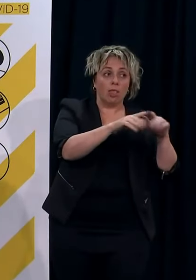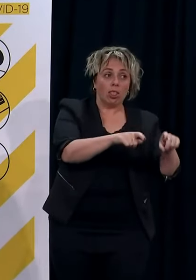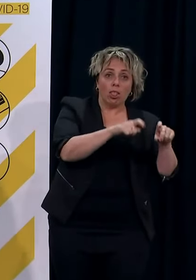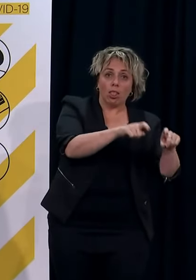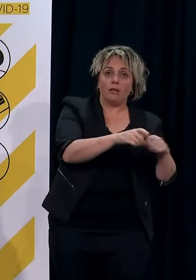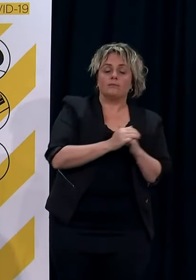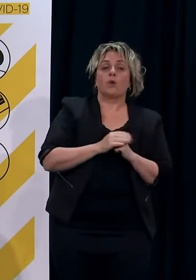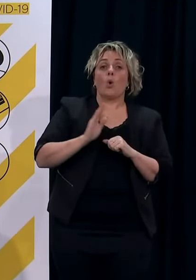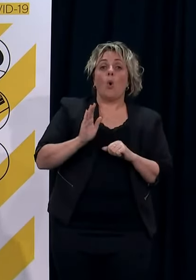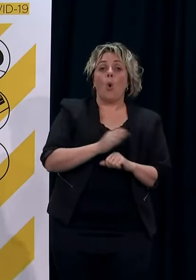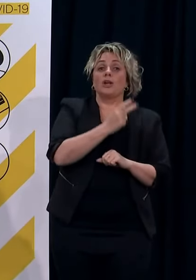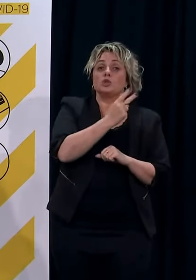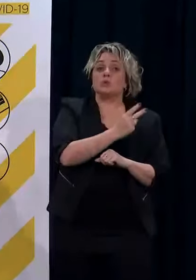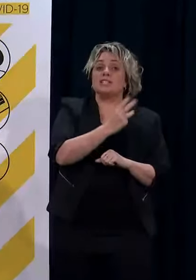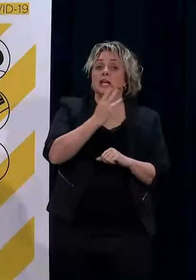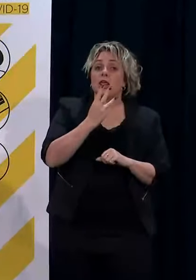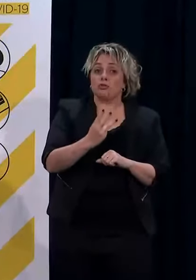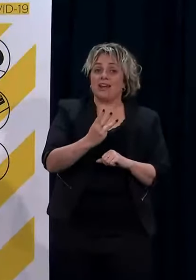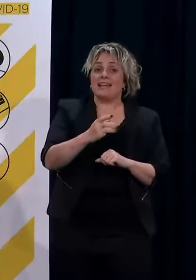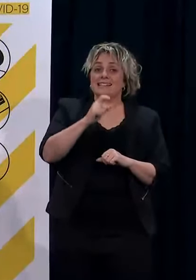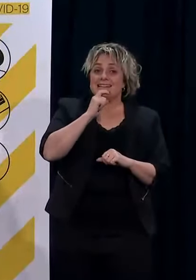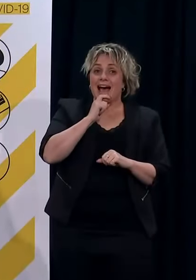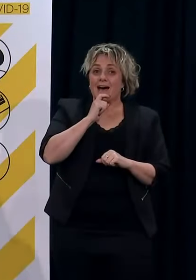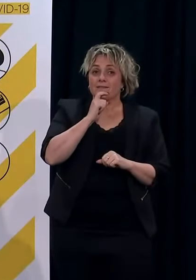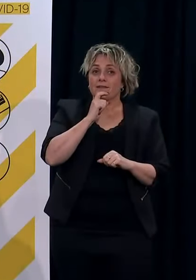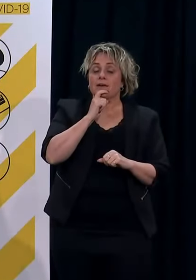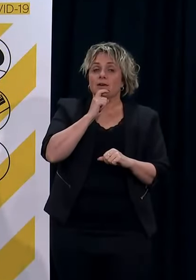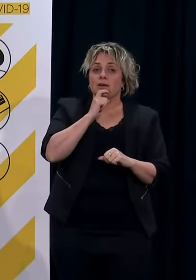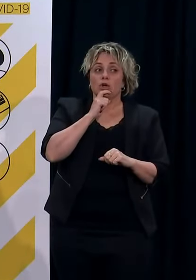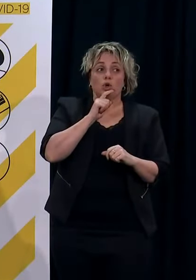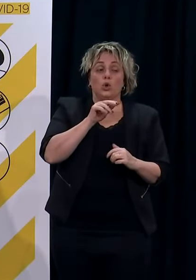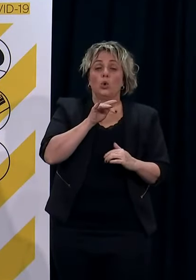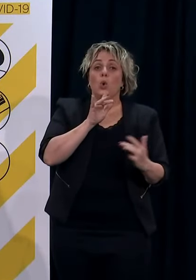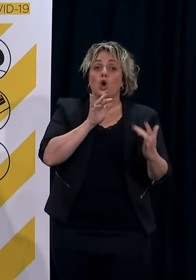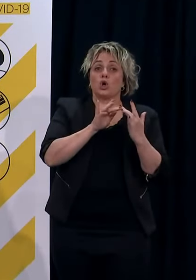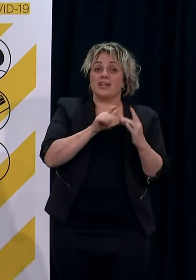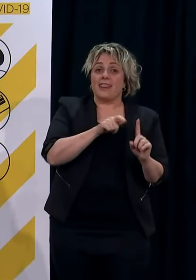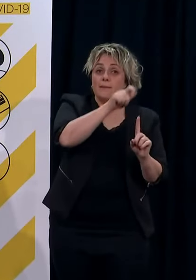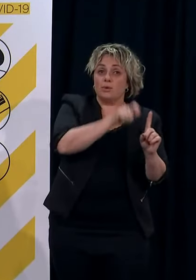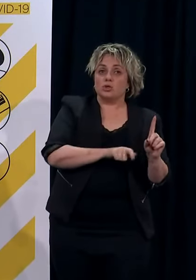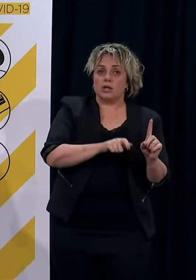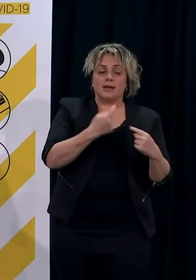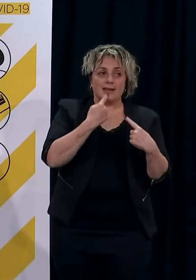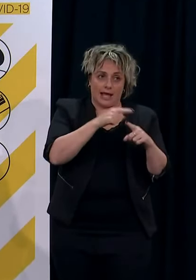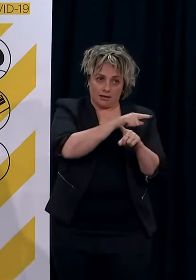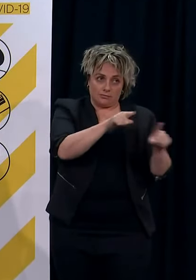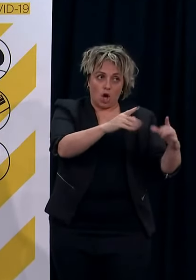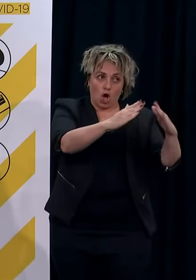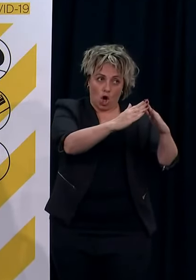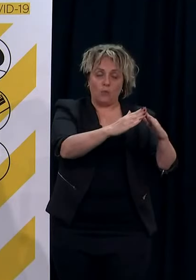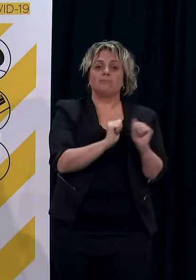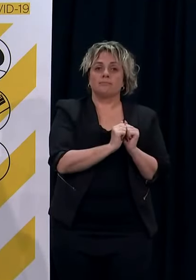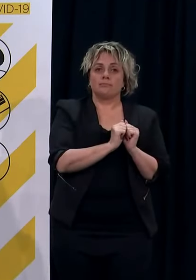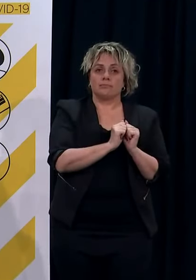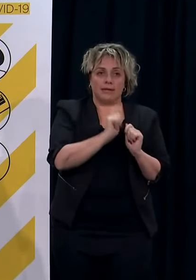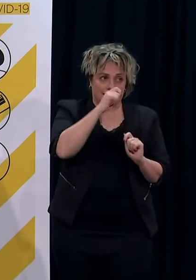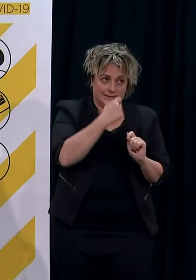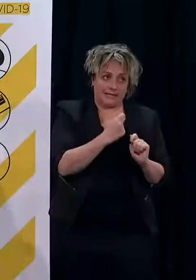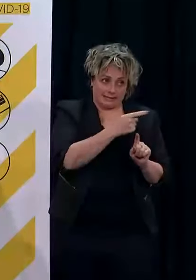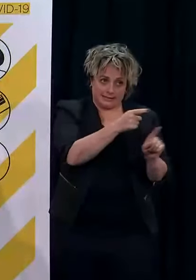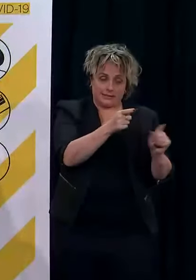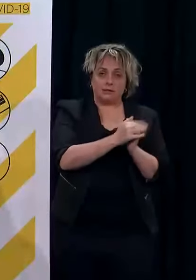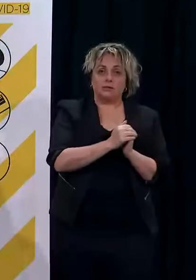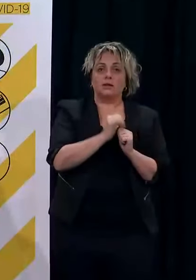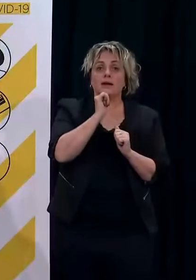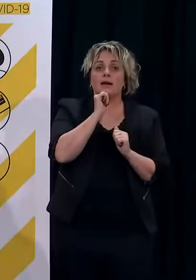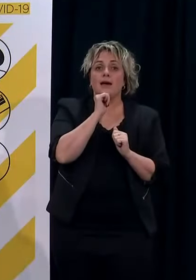of the 23 staff who had contact with the person at work have been told to isolate and get tested, and all those inmates who may have come